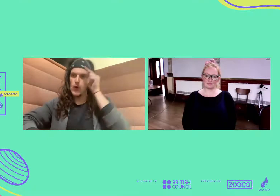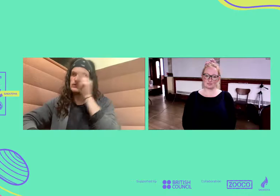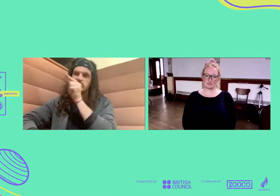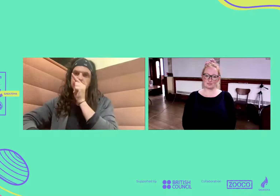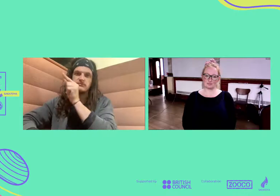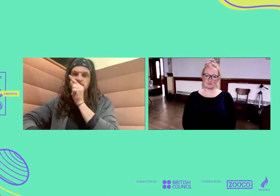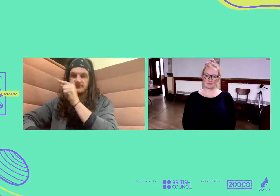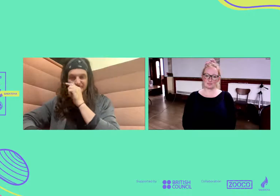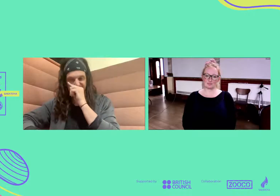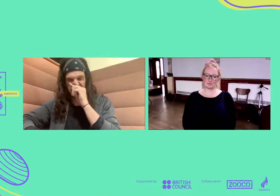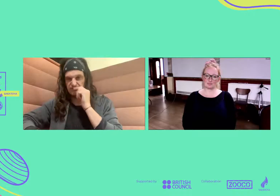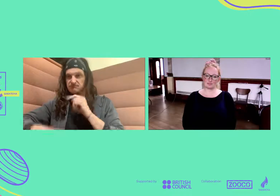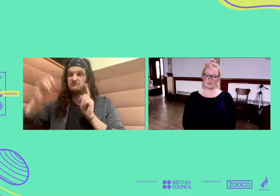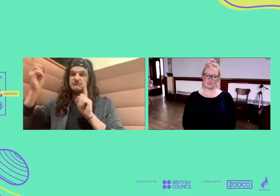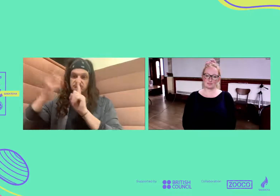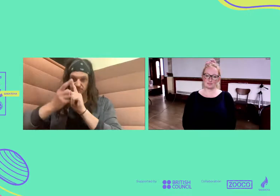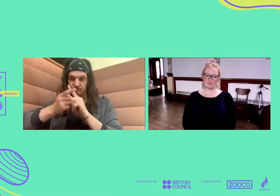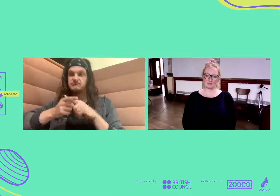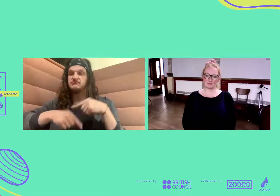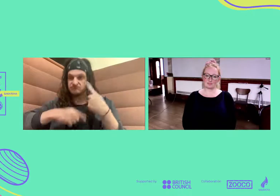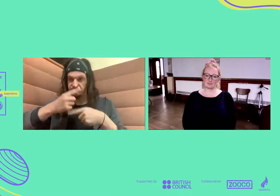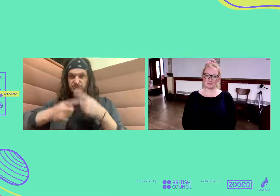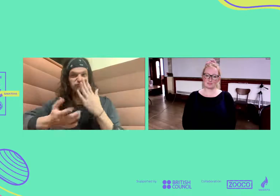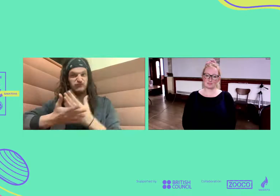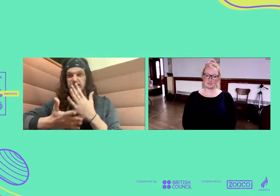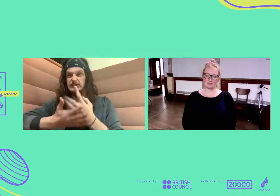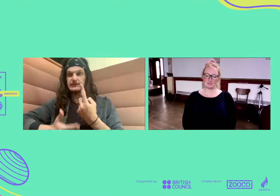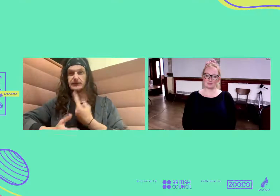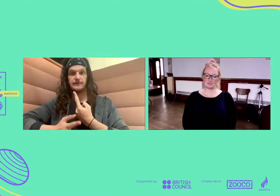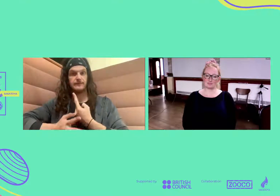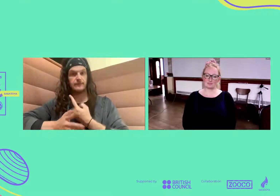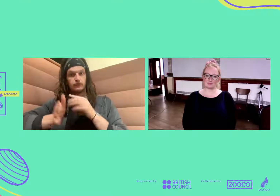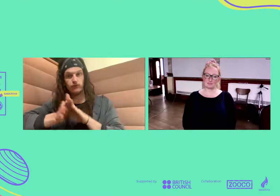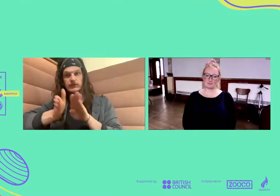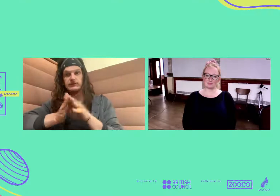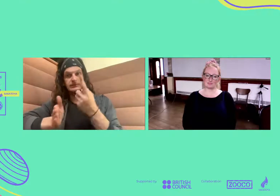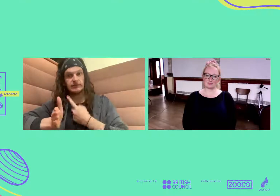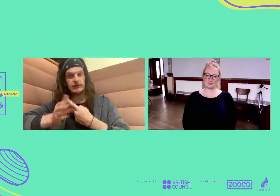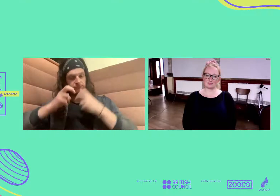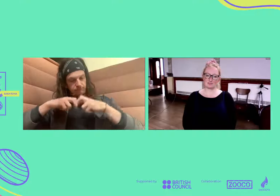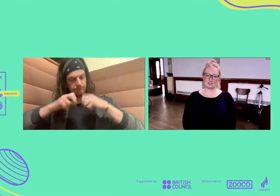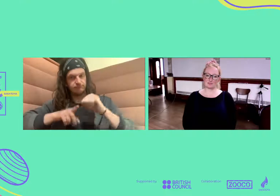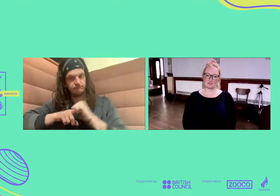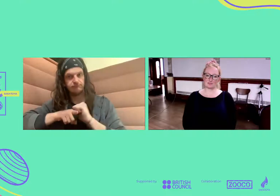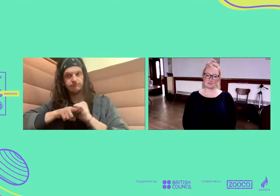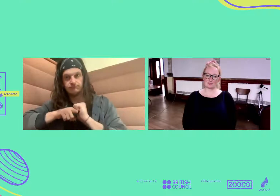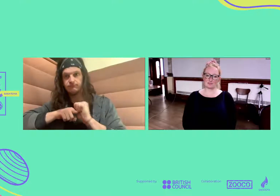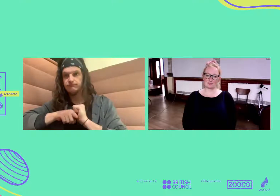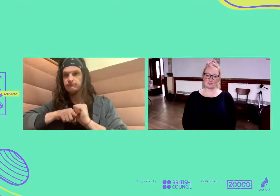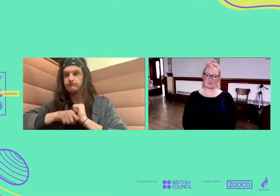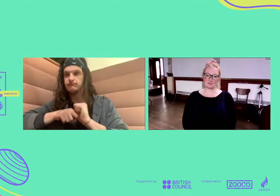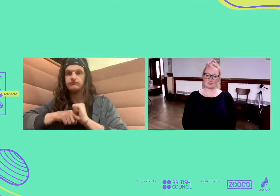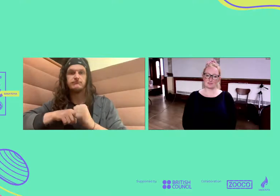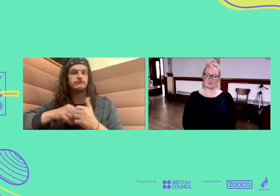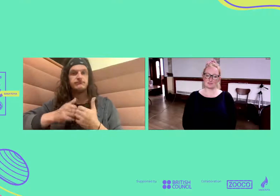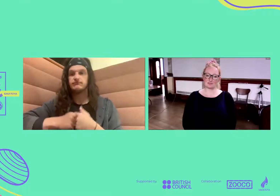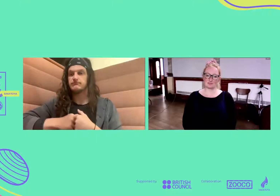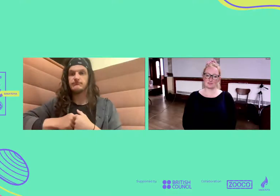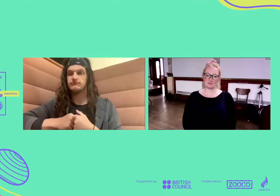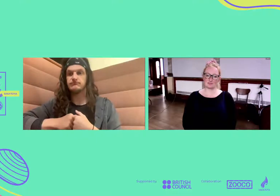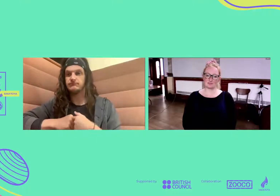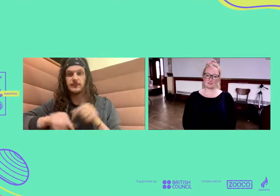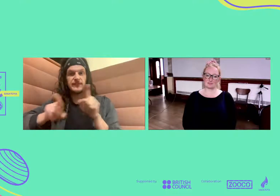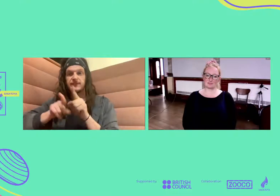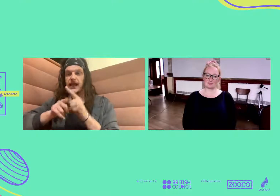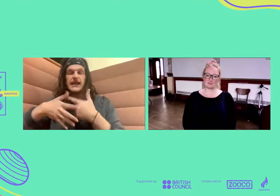Italian performer, we went to watch this Italian performer and we thought that was amazing and we wanted to be part of that. So I have